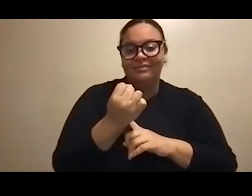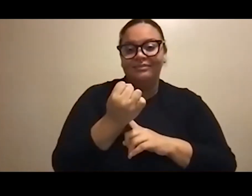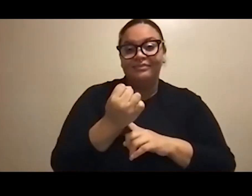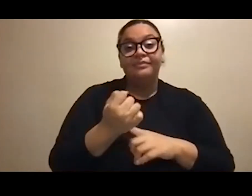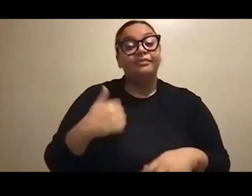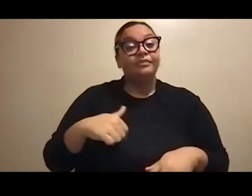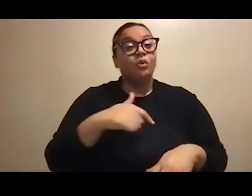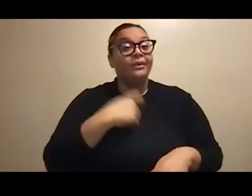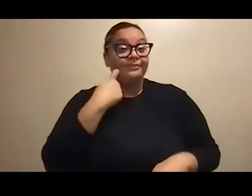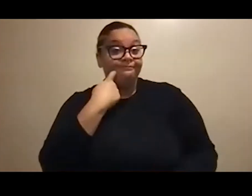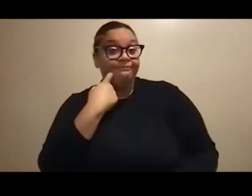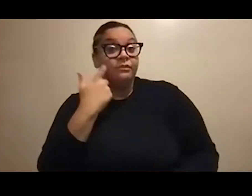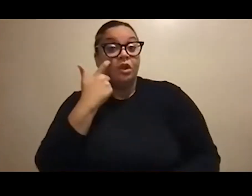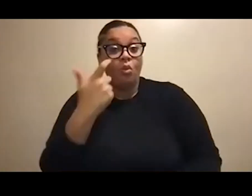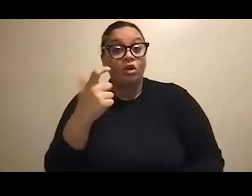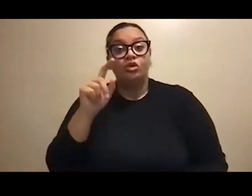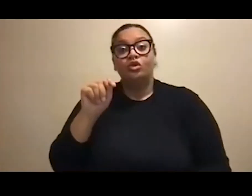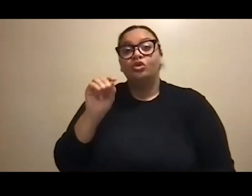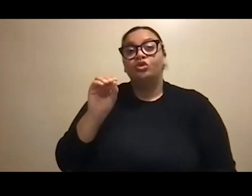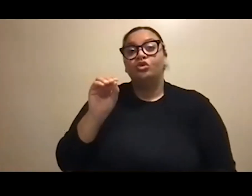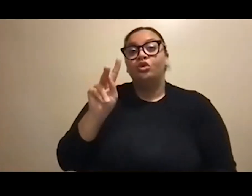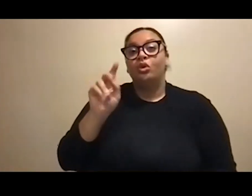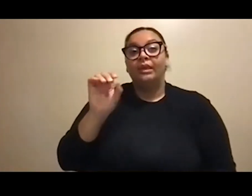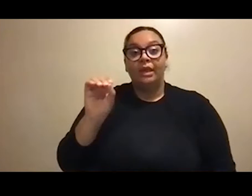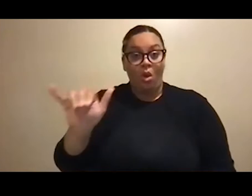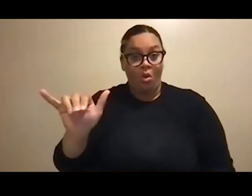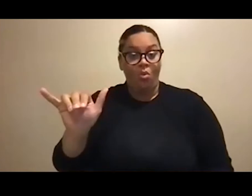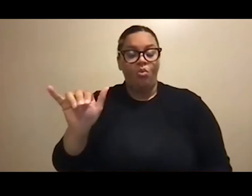Tokyo Olympics, and one of the Olympic